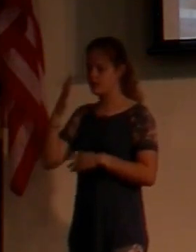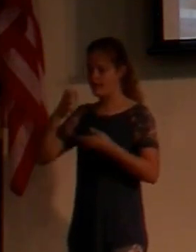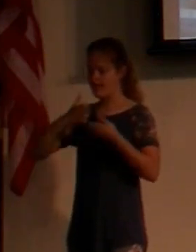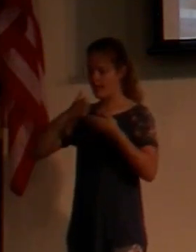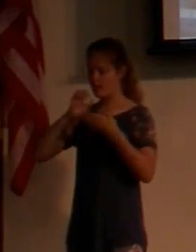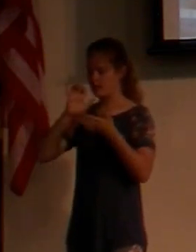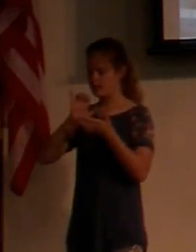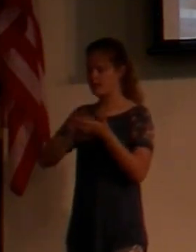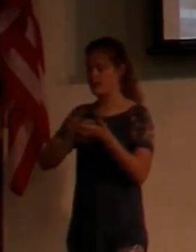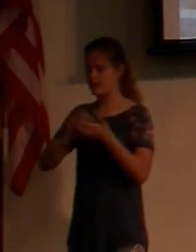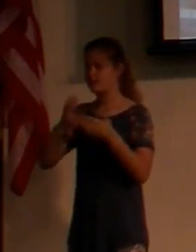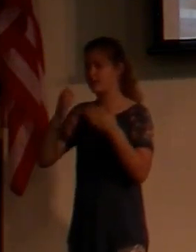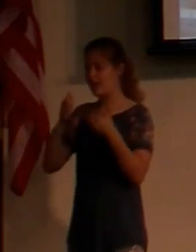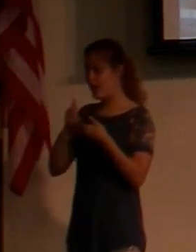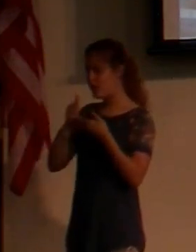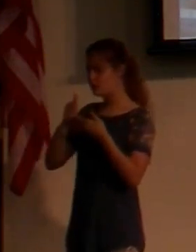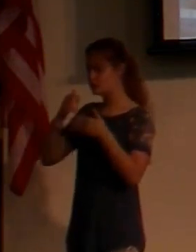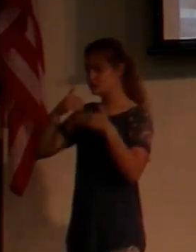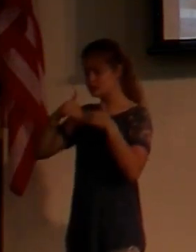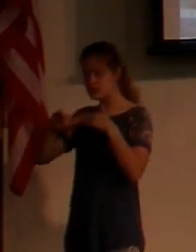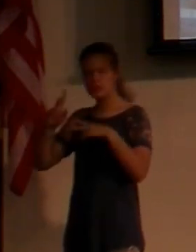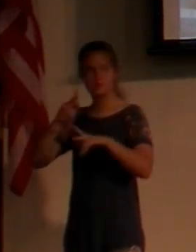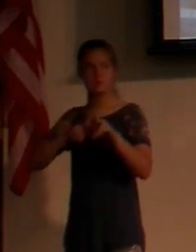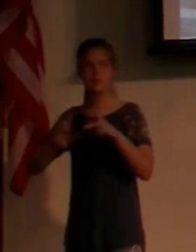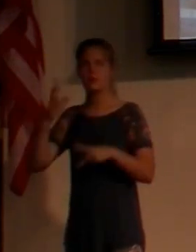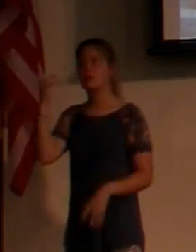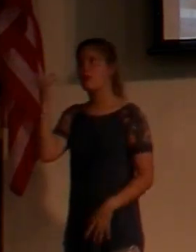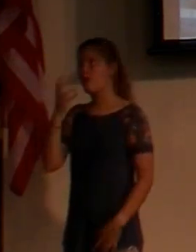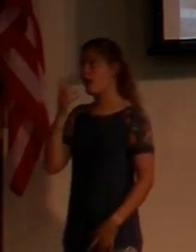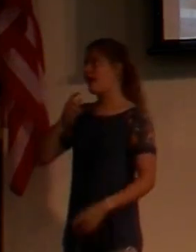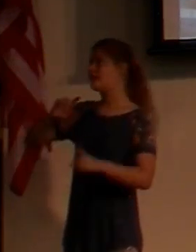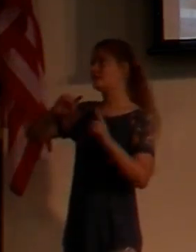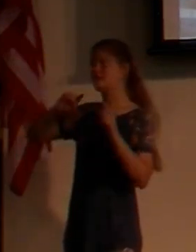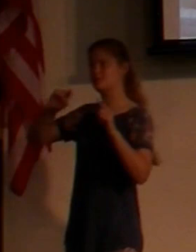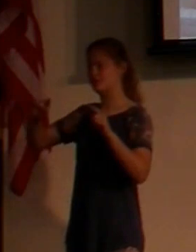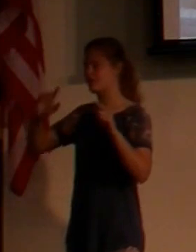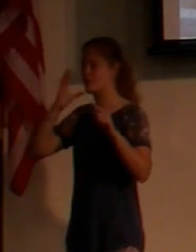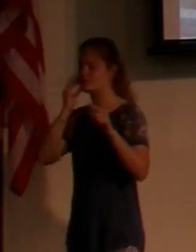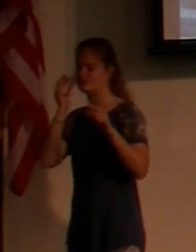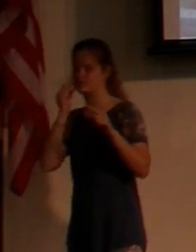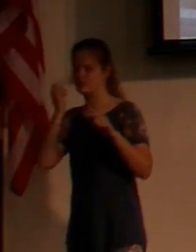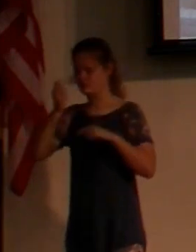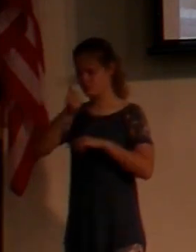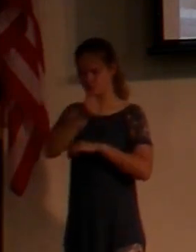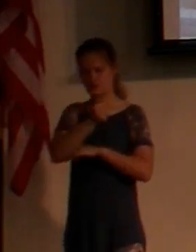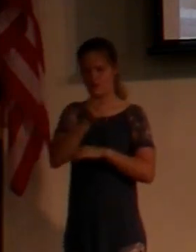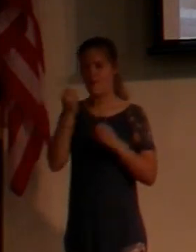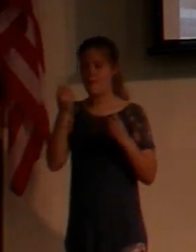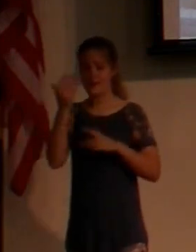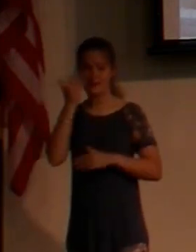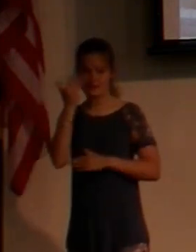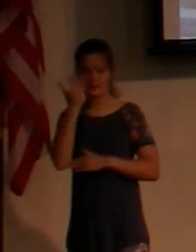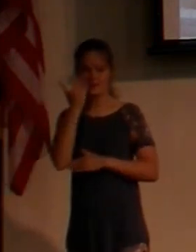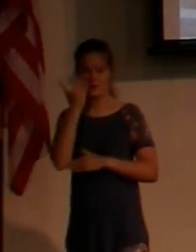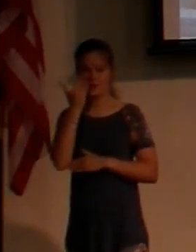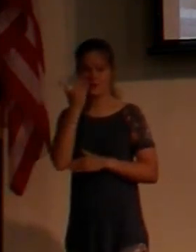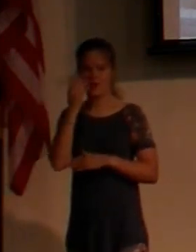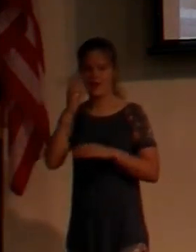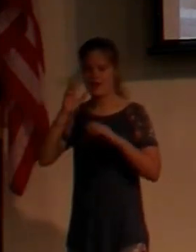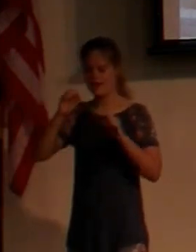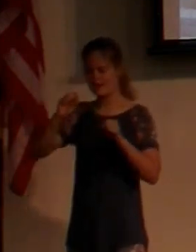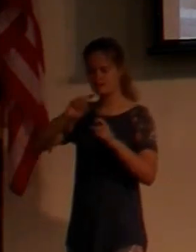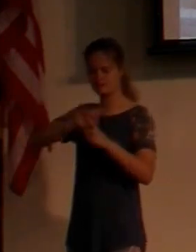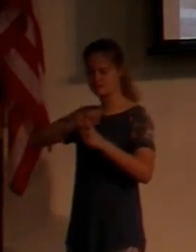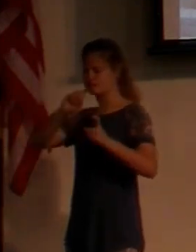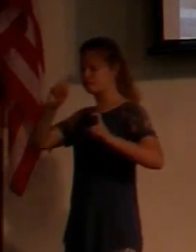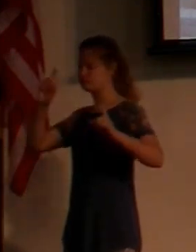send people, but really it's awesome when you get to go and experience it for yourselves, as many of you know, and it can just change and transform